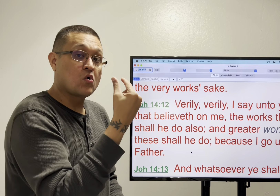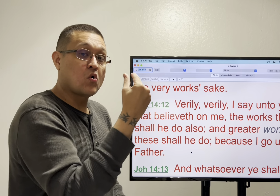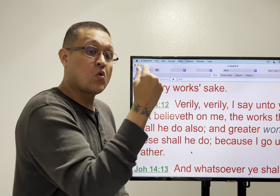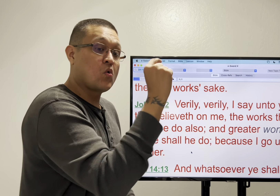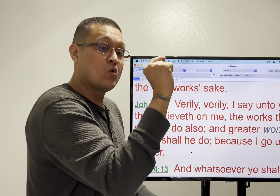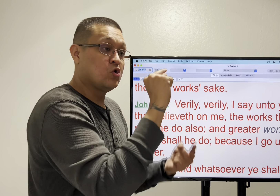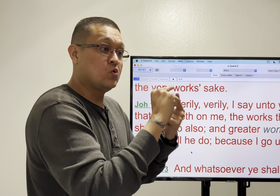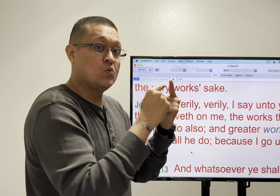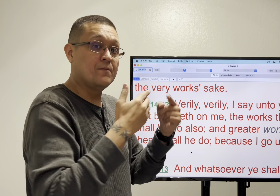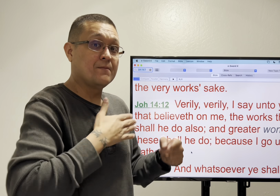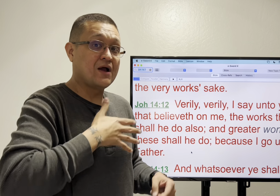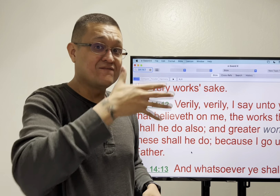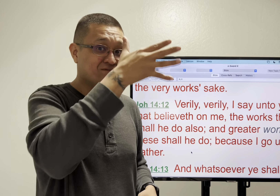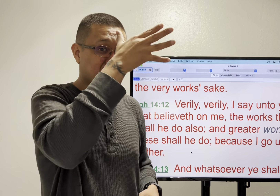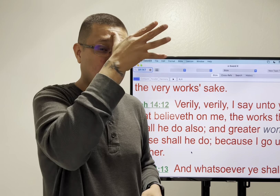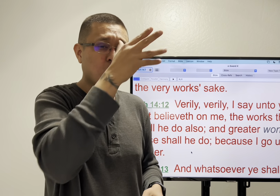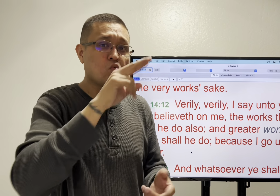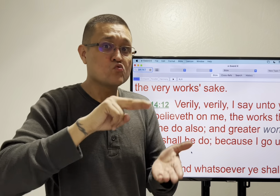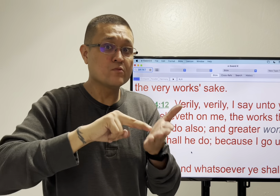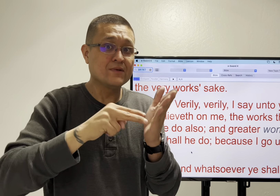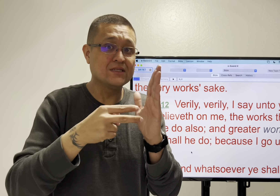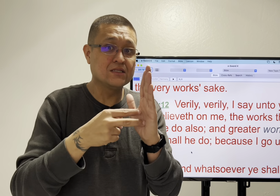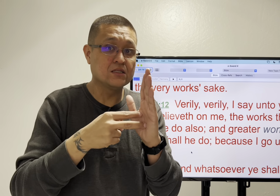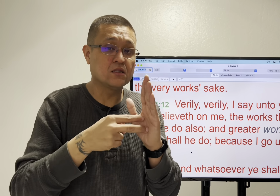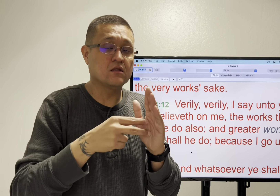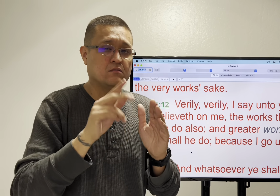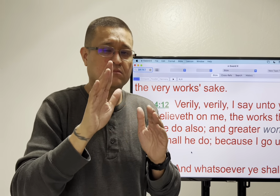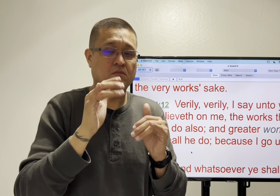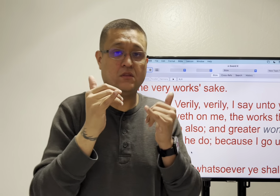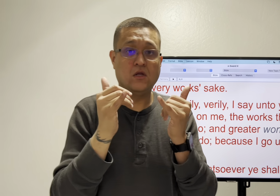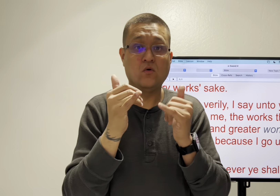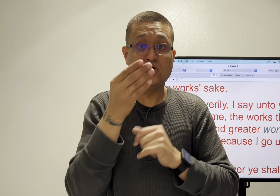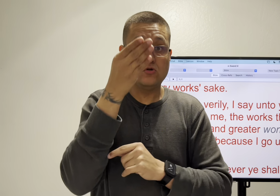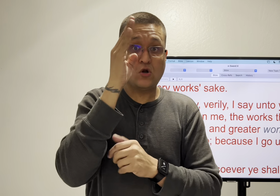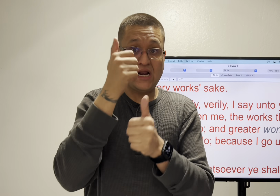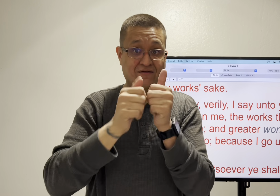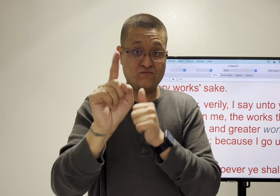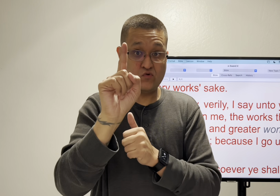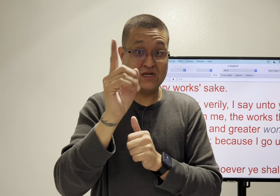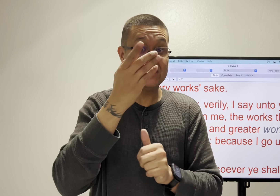And greater works than these shall he do, because I go unto my Father.